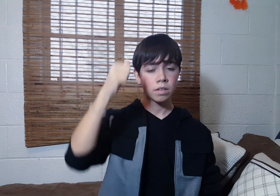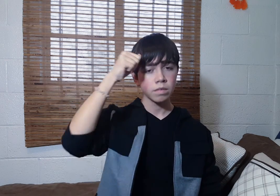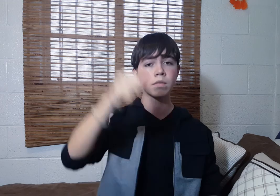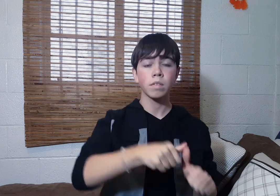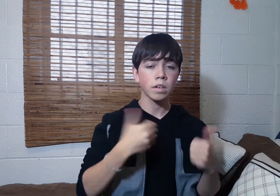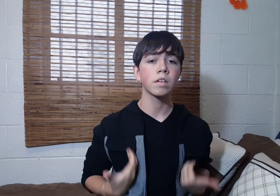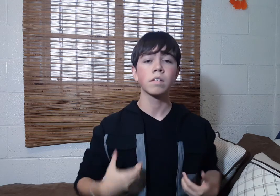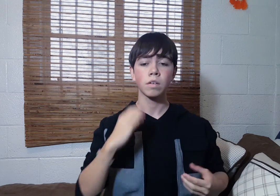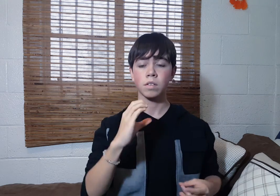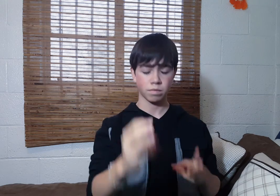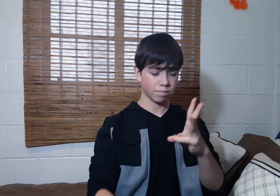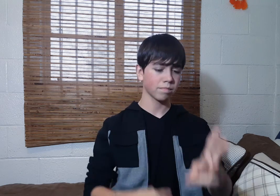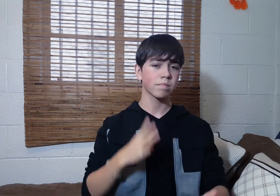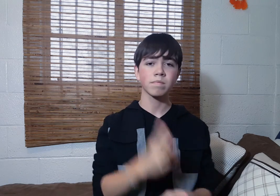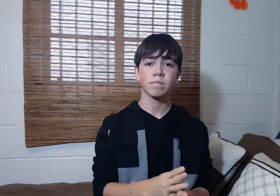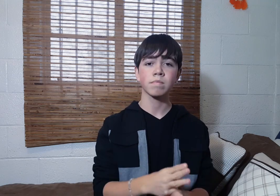Remember me for centuries